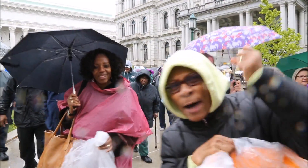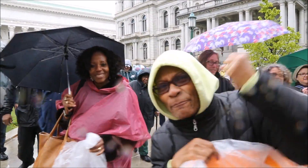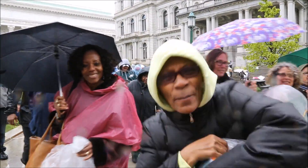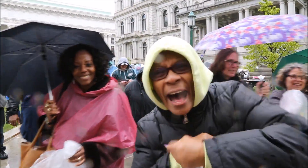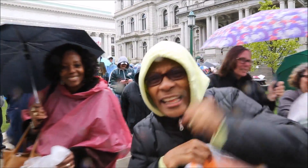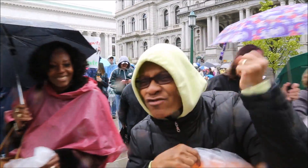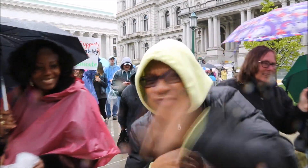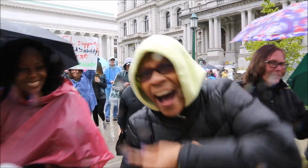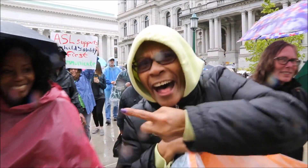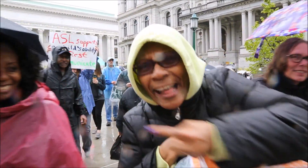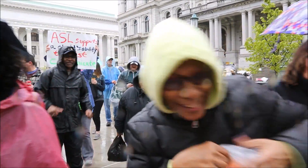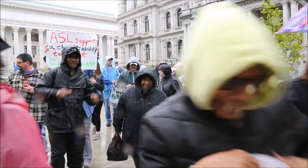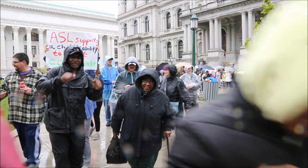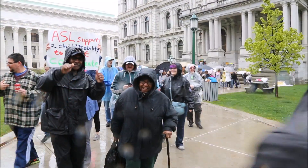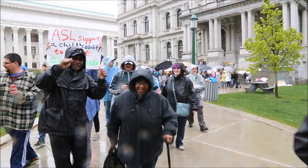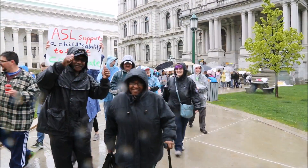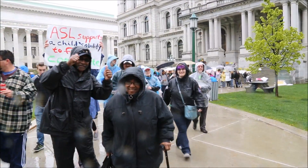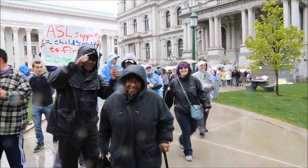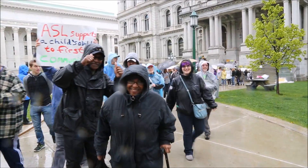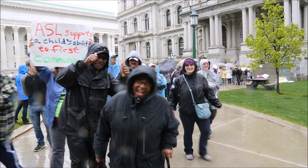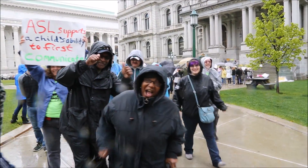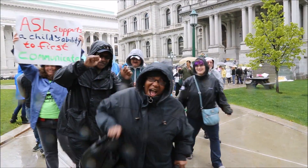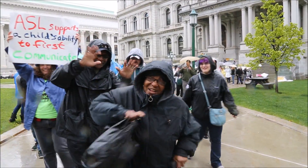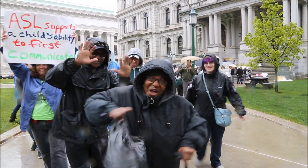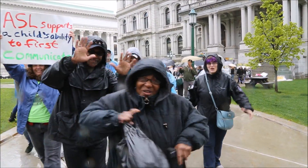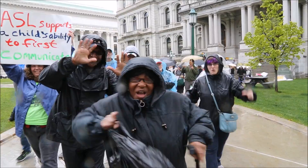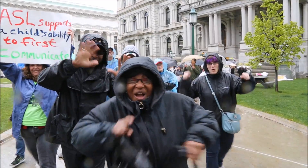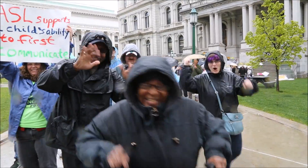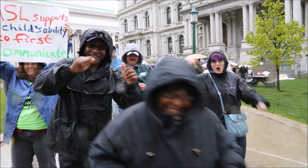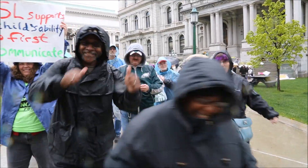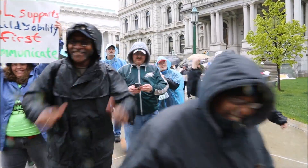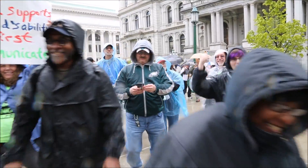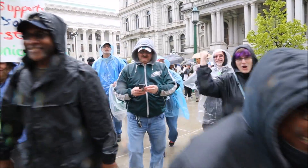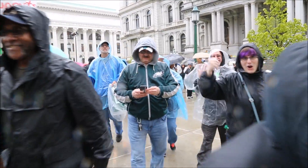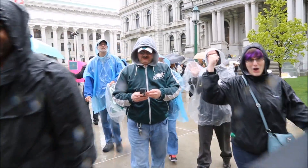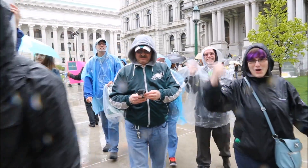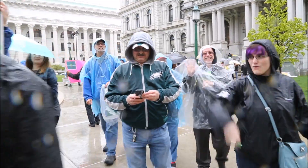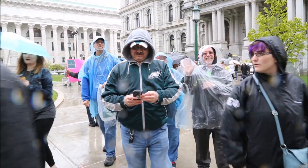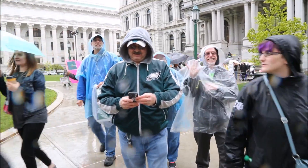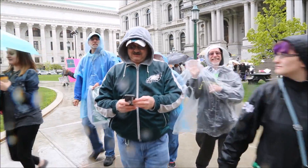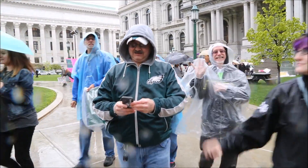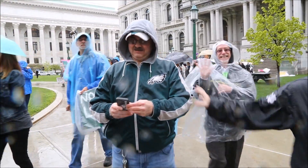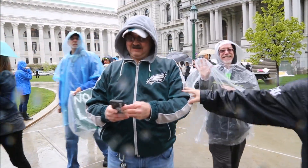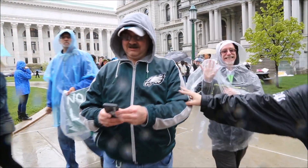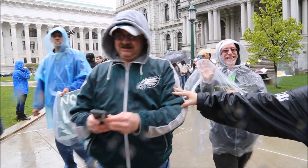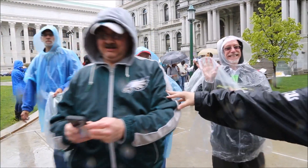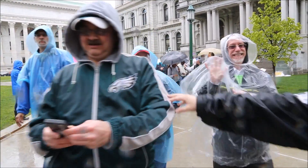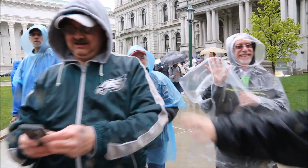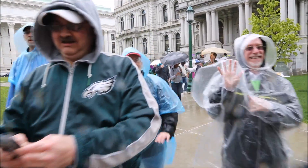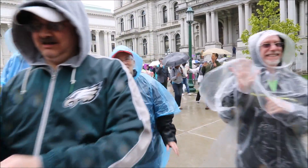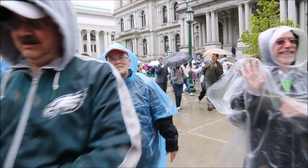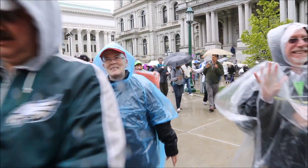Equally, we all understand ESAD is here, and we are going to keep going.